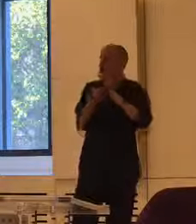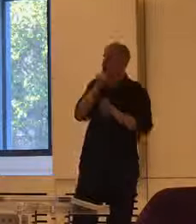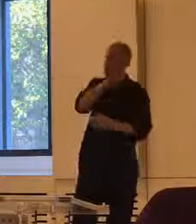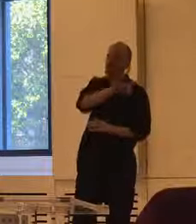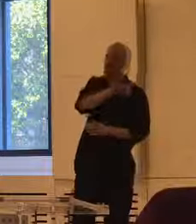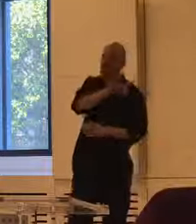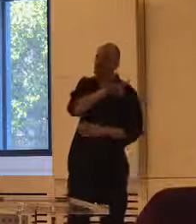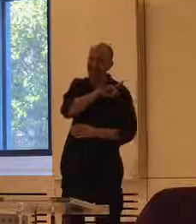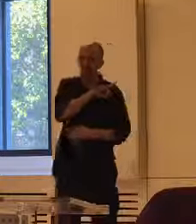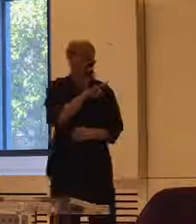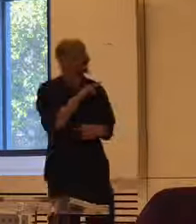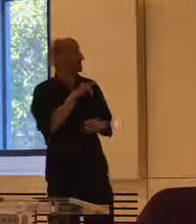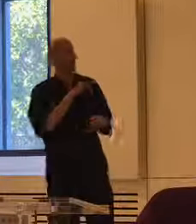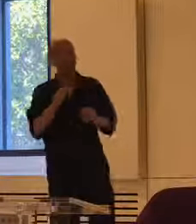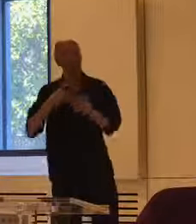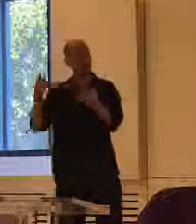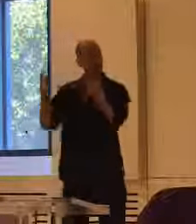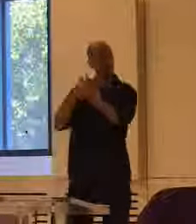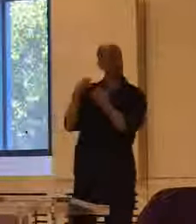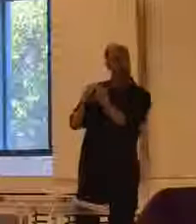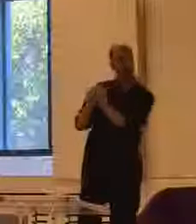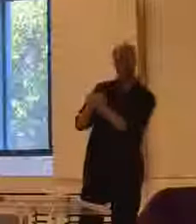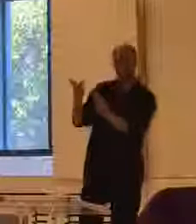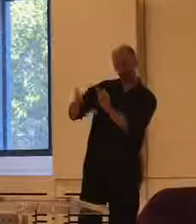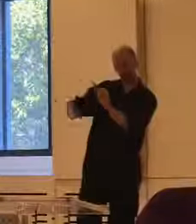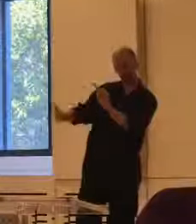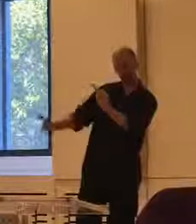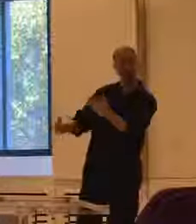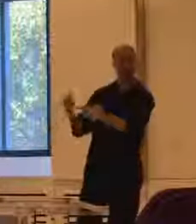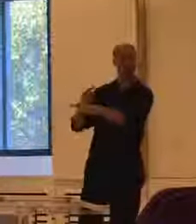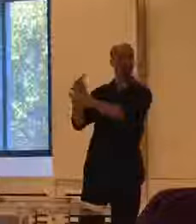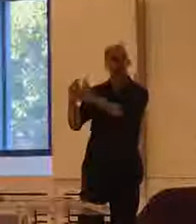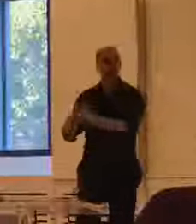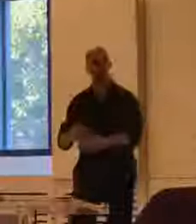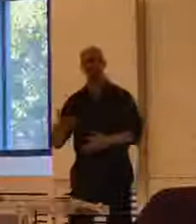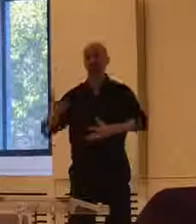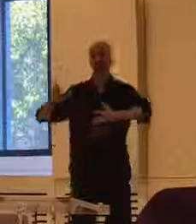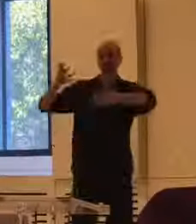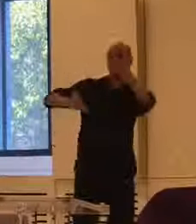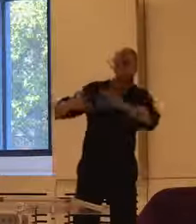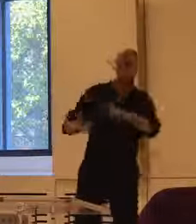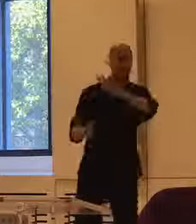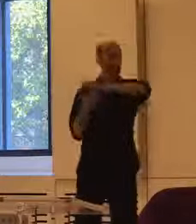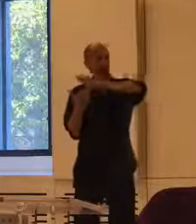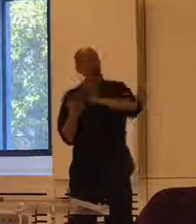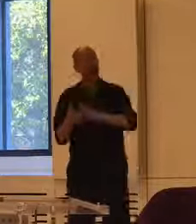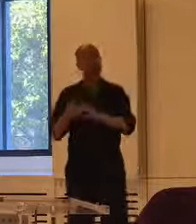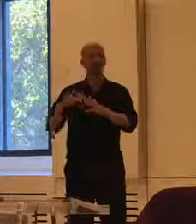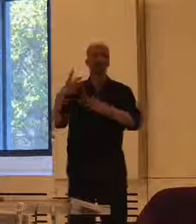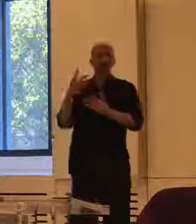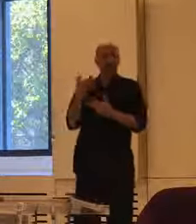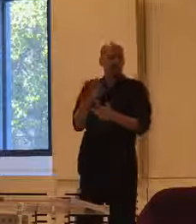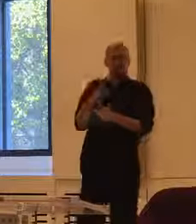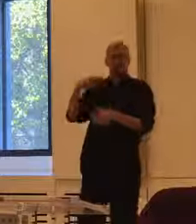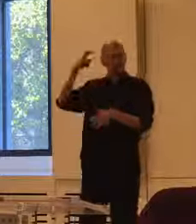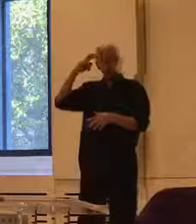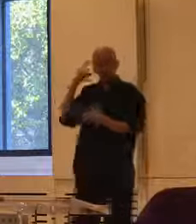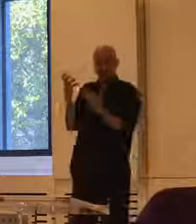So this is important because there's loads of other papers talking about sign language, how important sign language is,